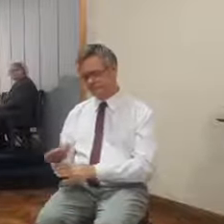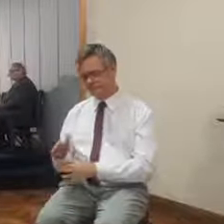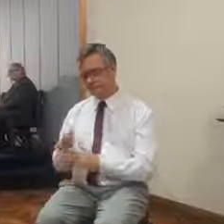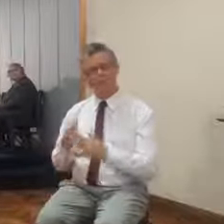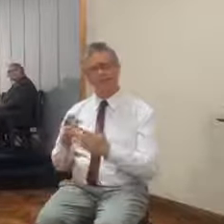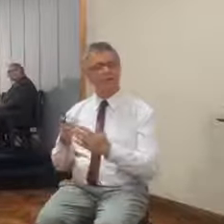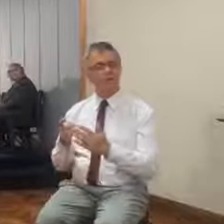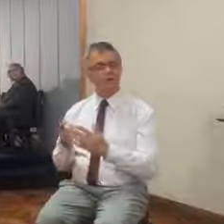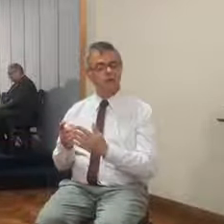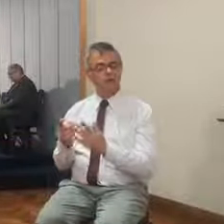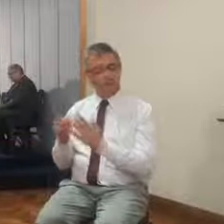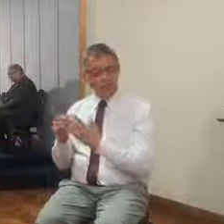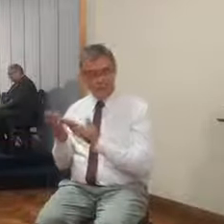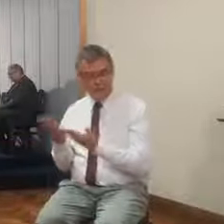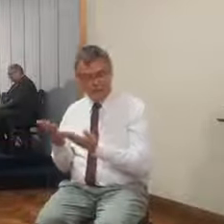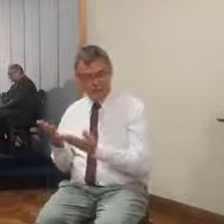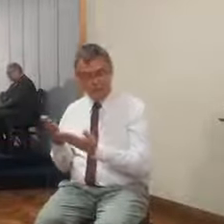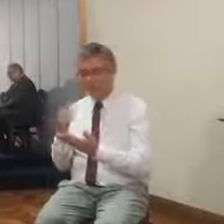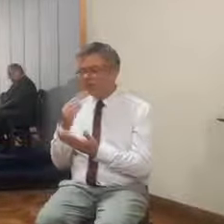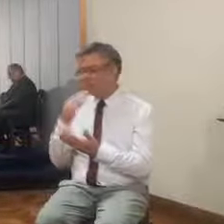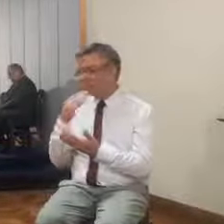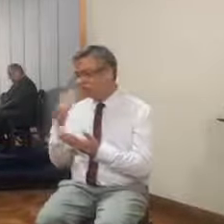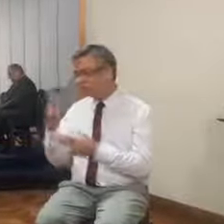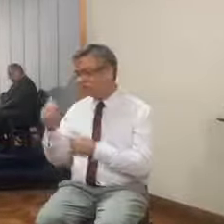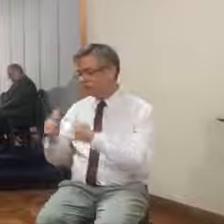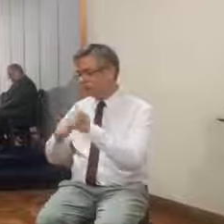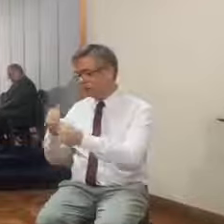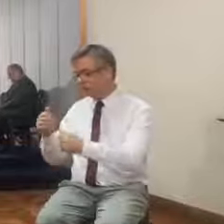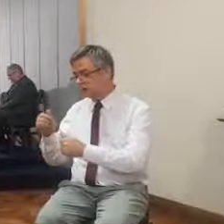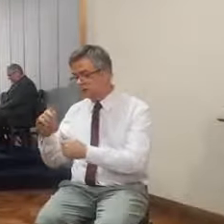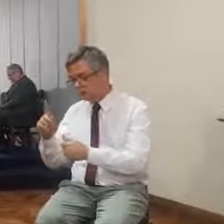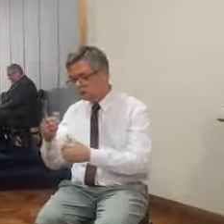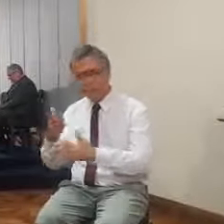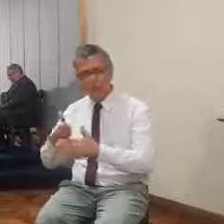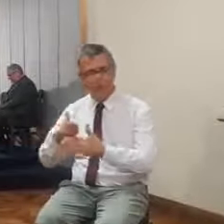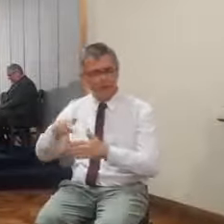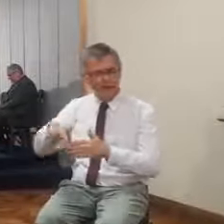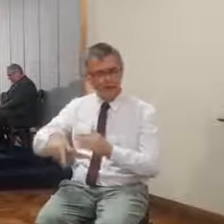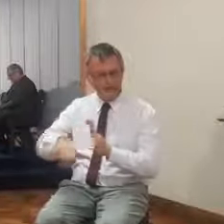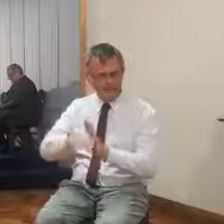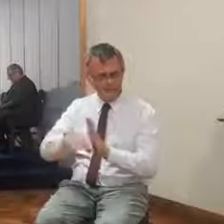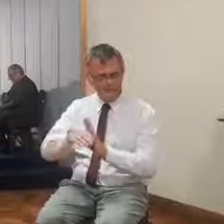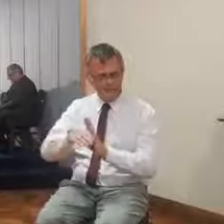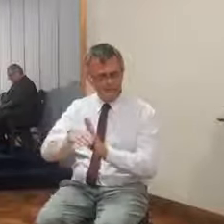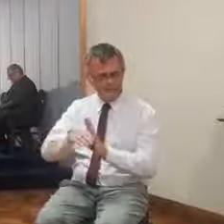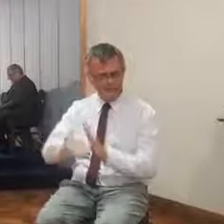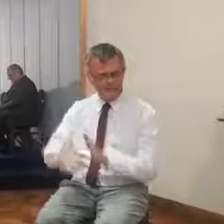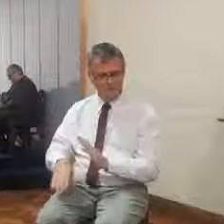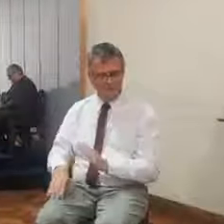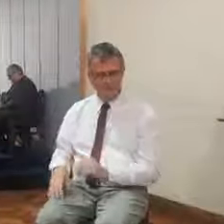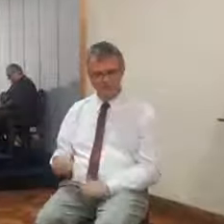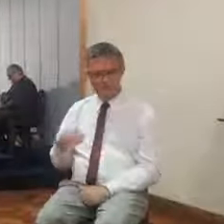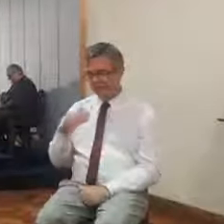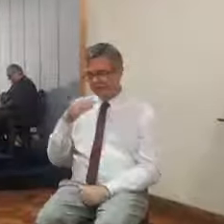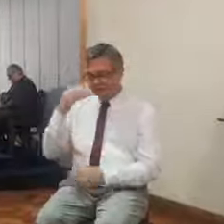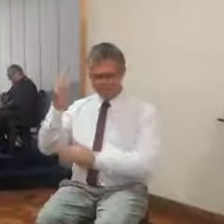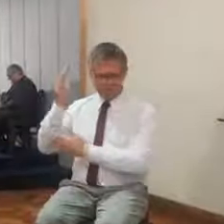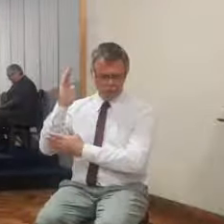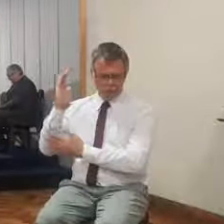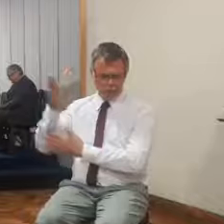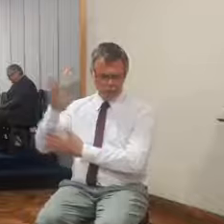God, for ministry in this place. We come to thank thee, our gracious God, Lord, for the regular proclamation